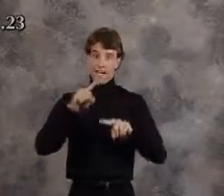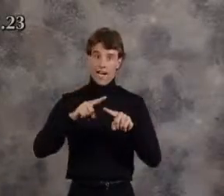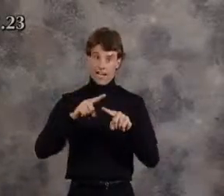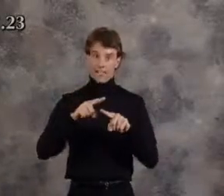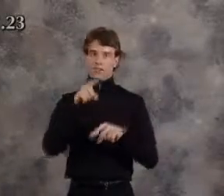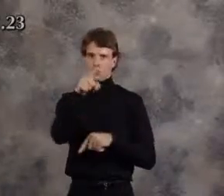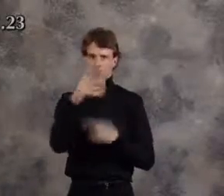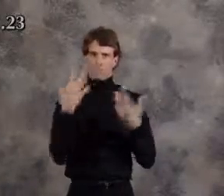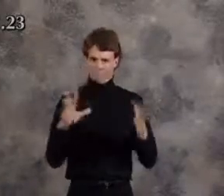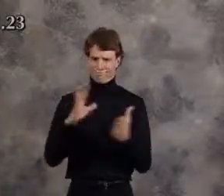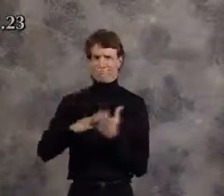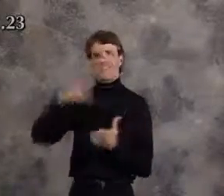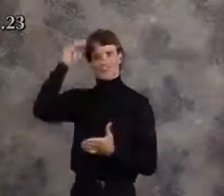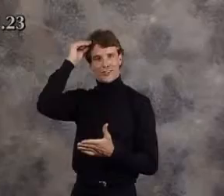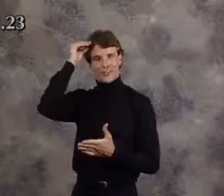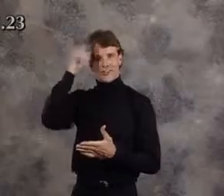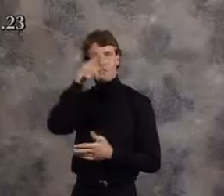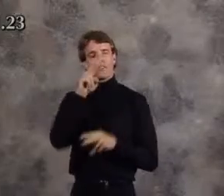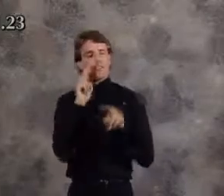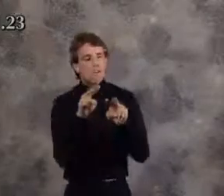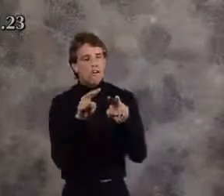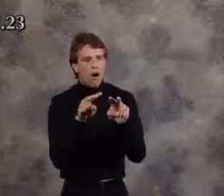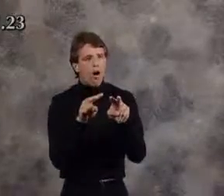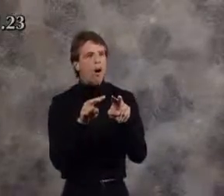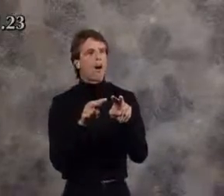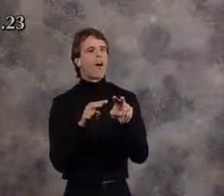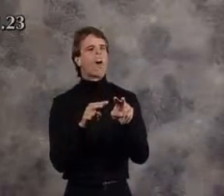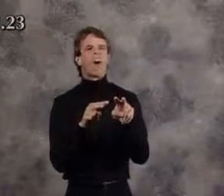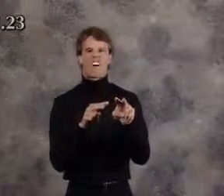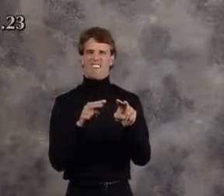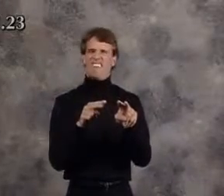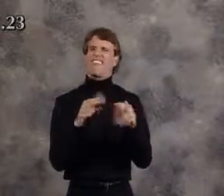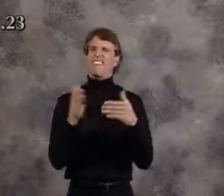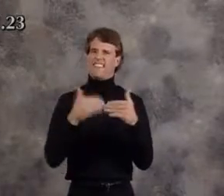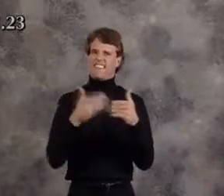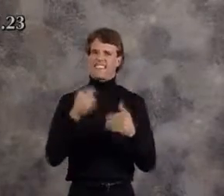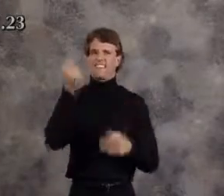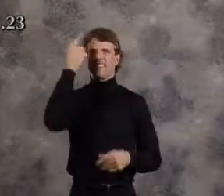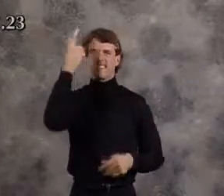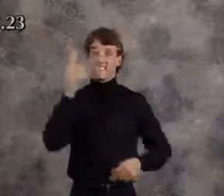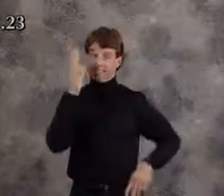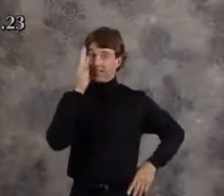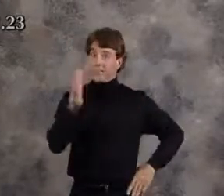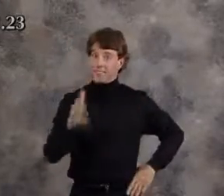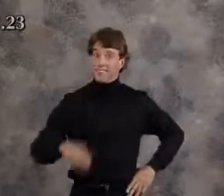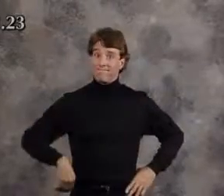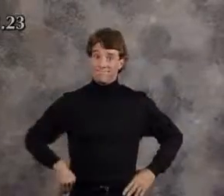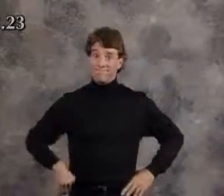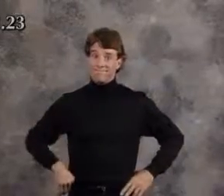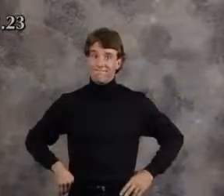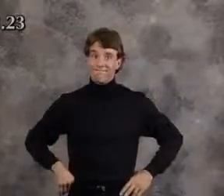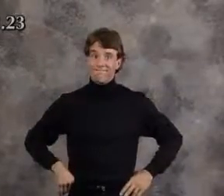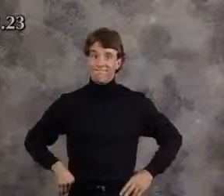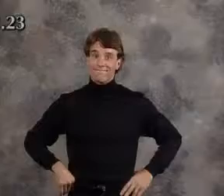You will see it will be easier now to understand these new signs.